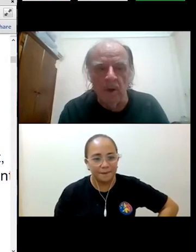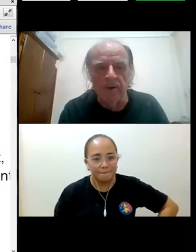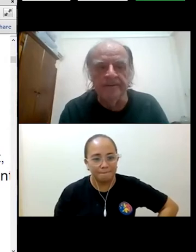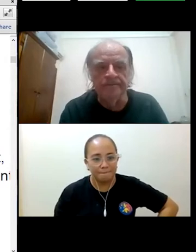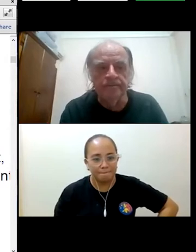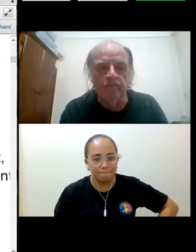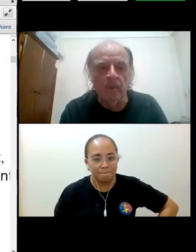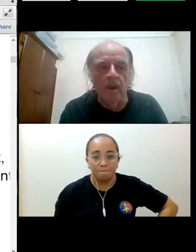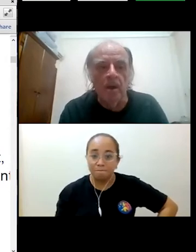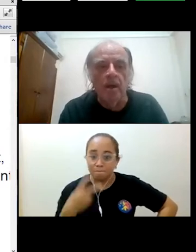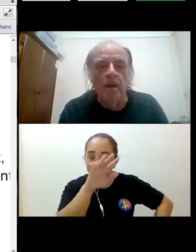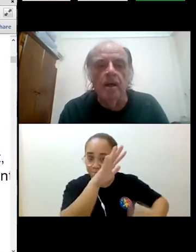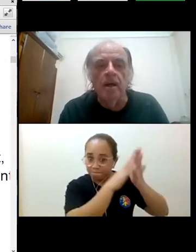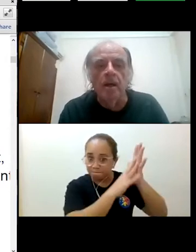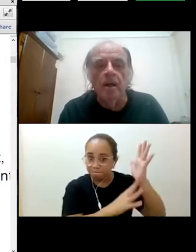Okay.